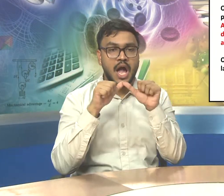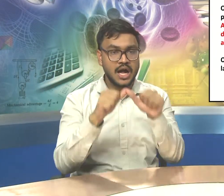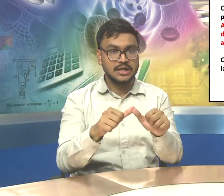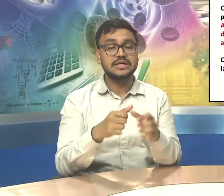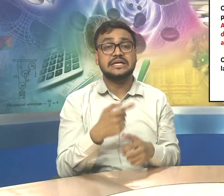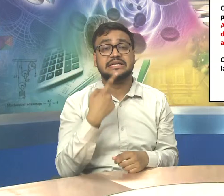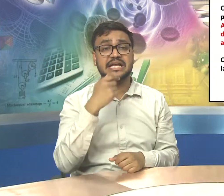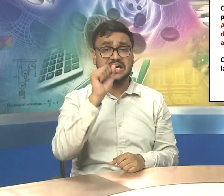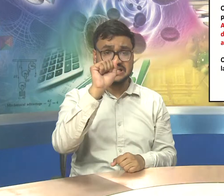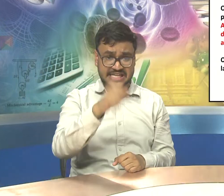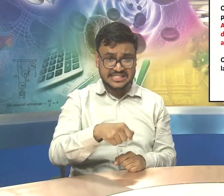And the answer is